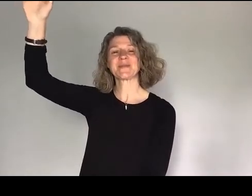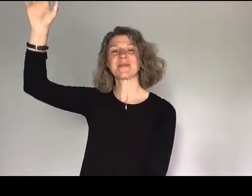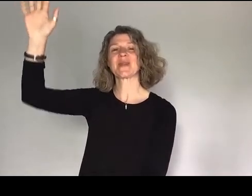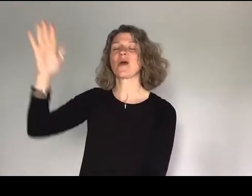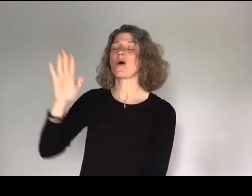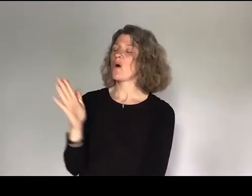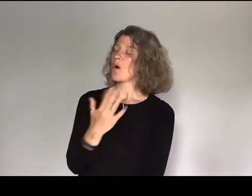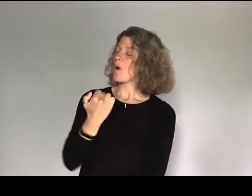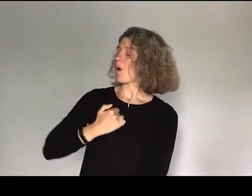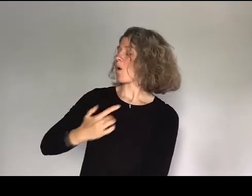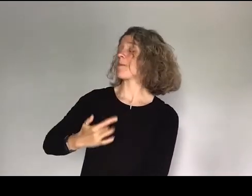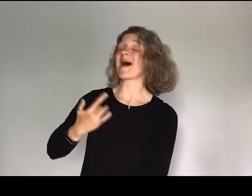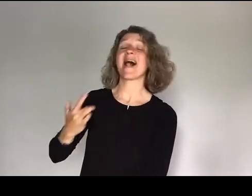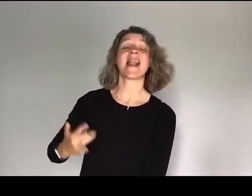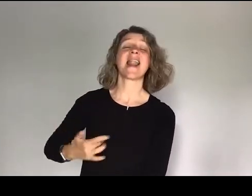so